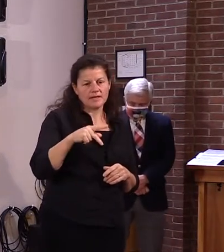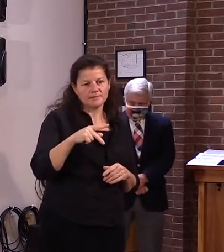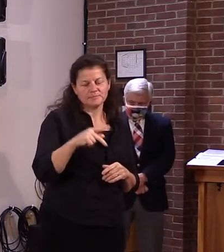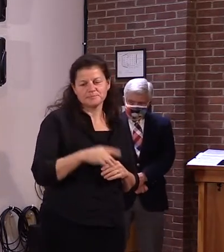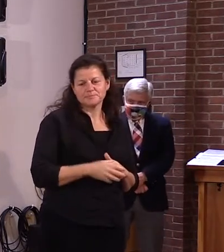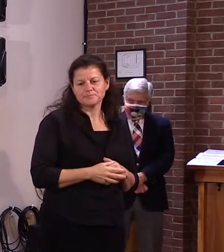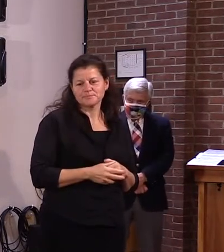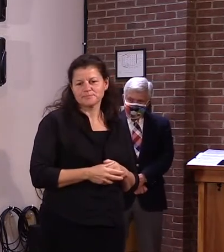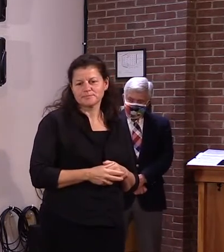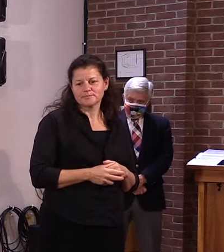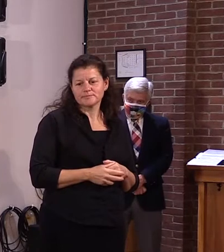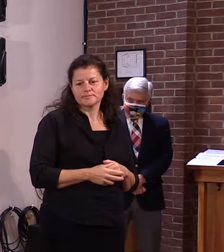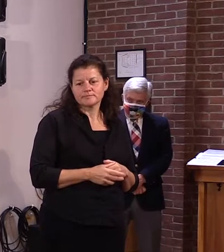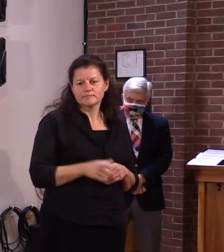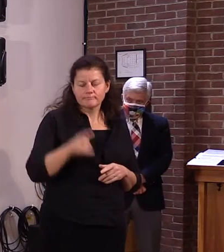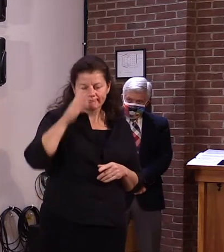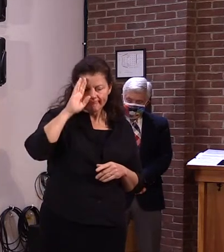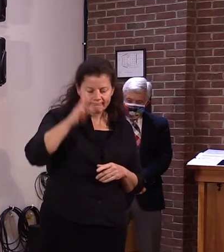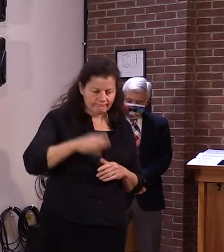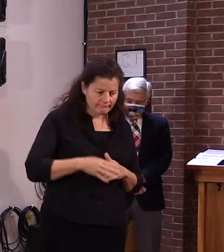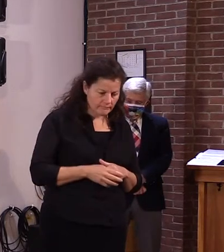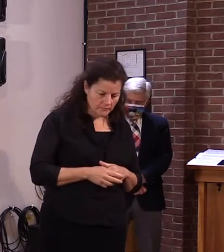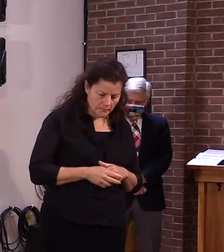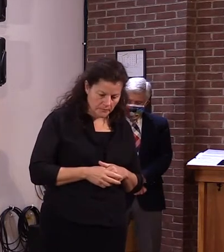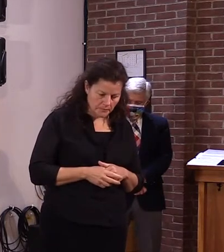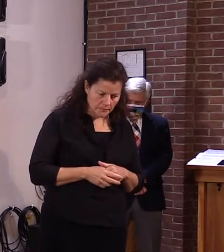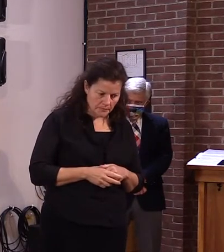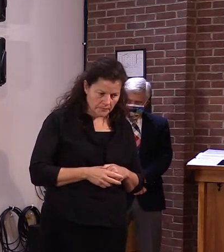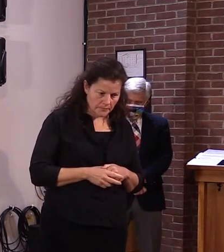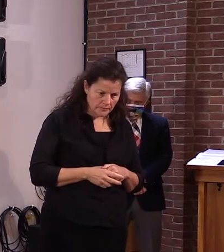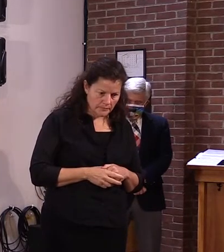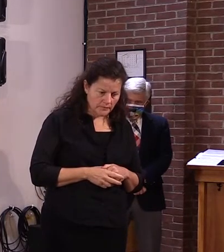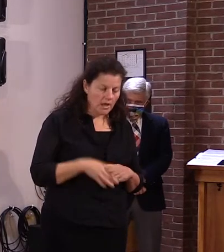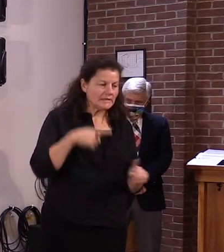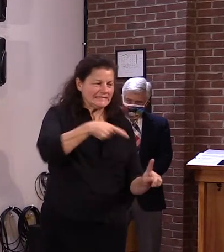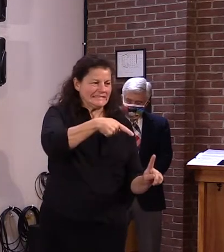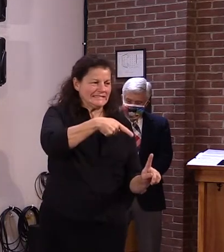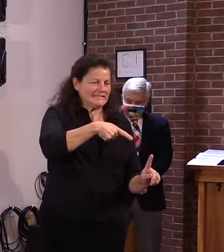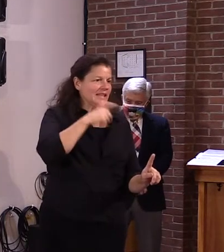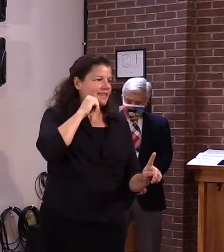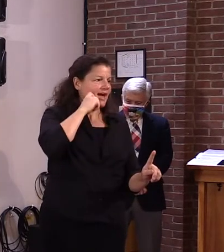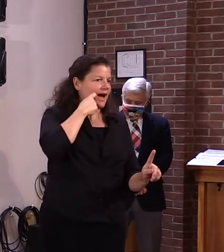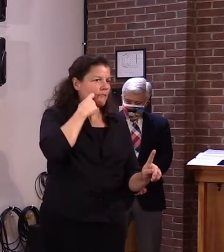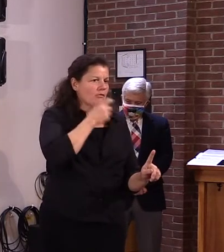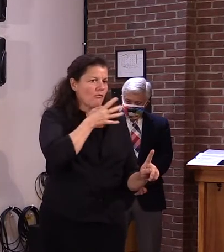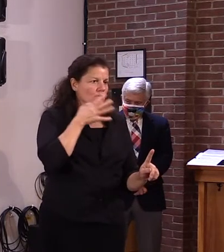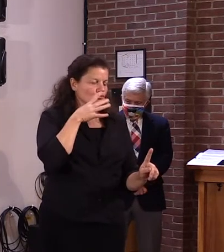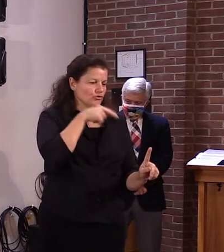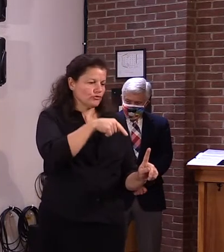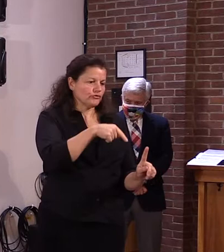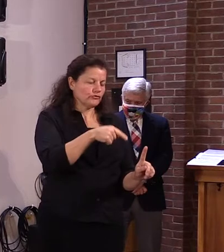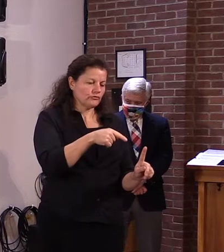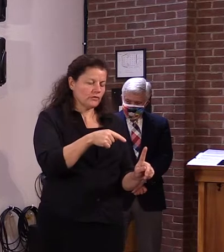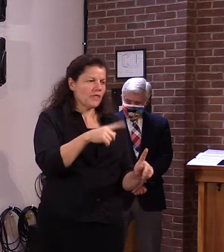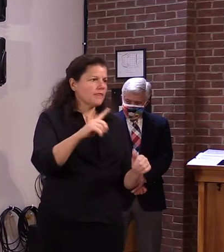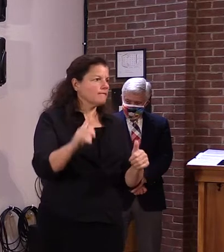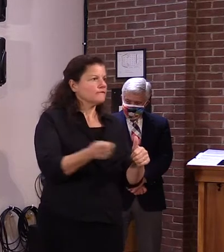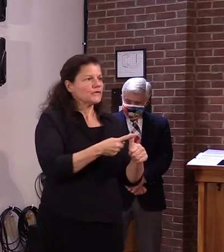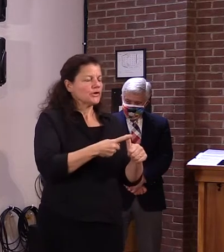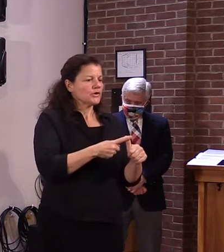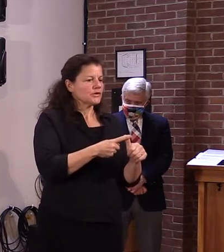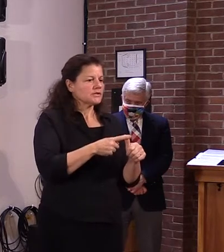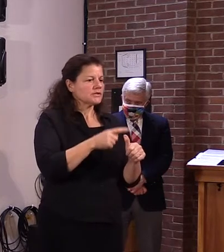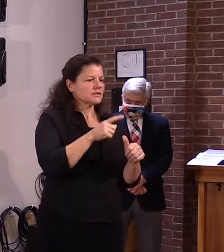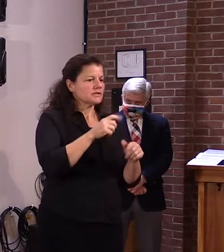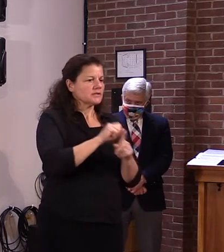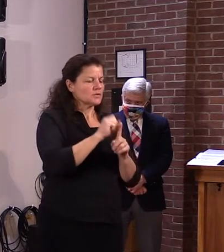Hi, everybody. More on the orchard. I'm curious, the first case that popped up last week, if